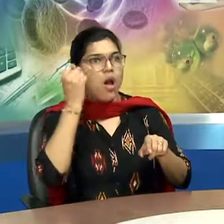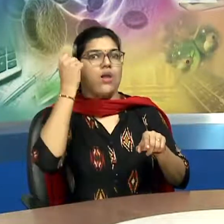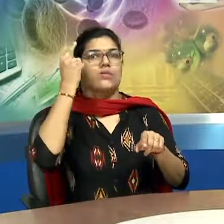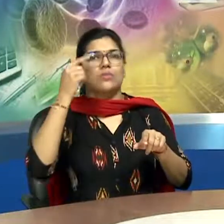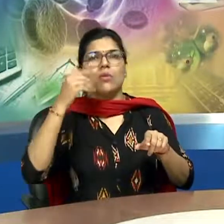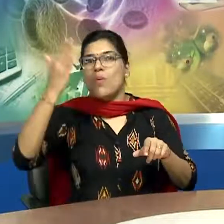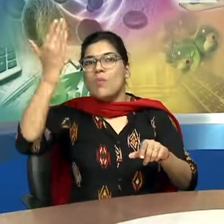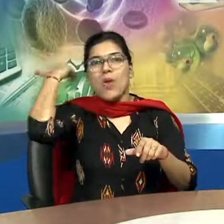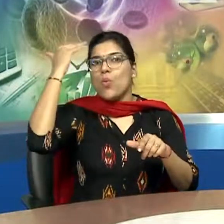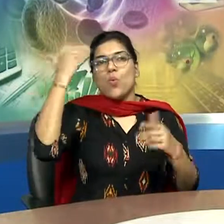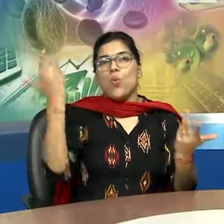So the Secretary General,